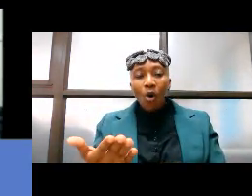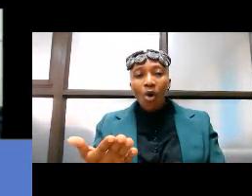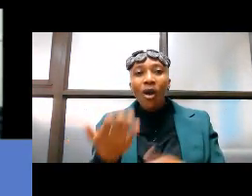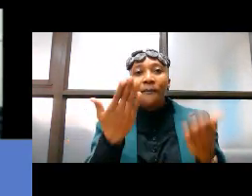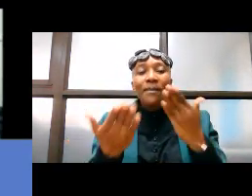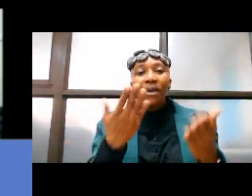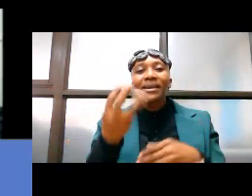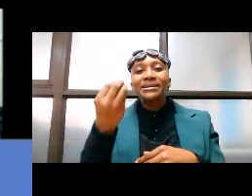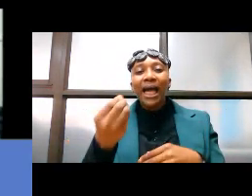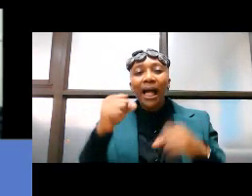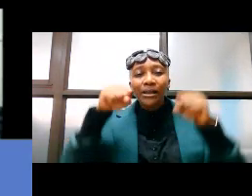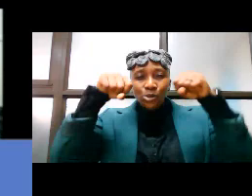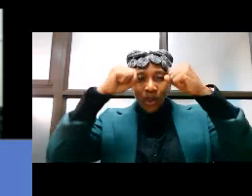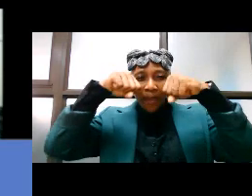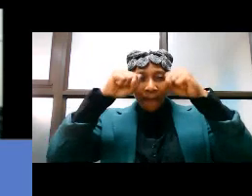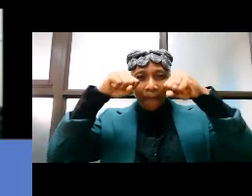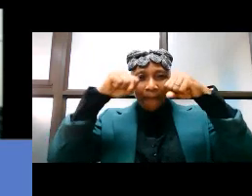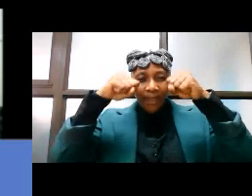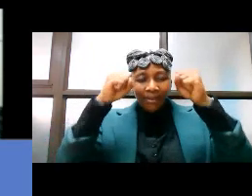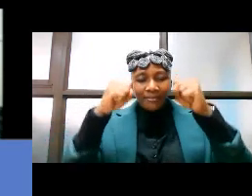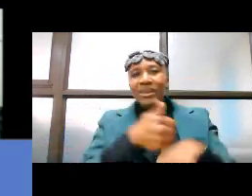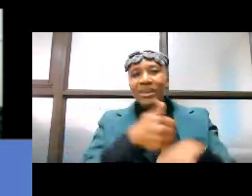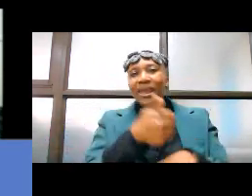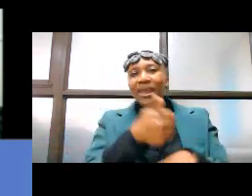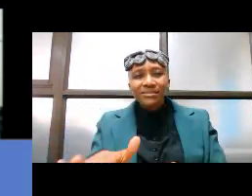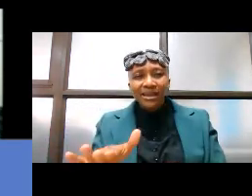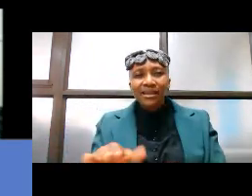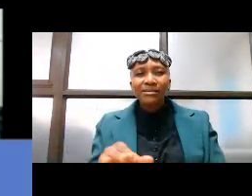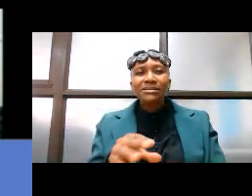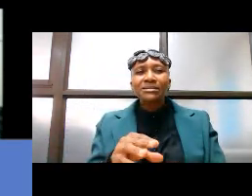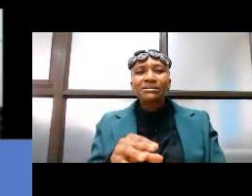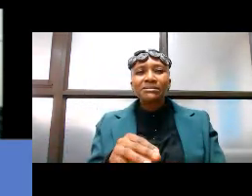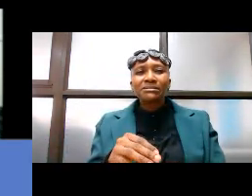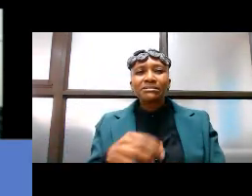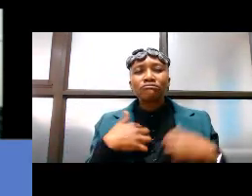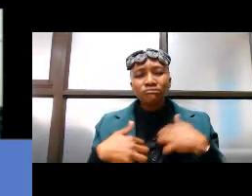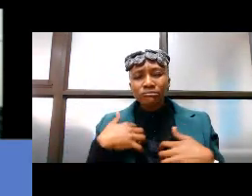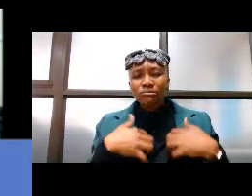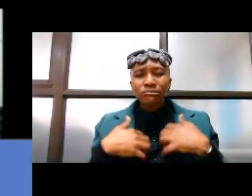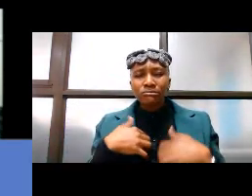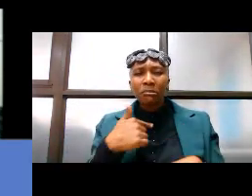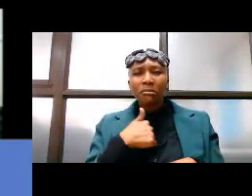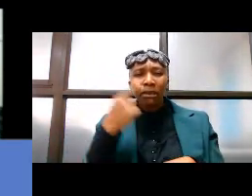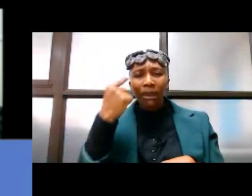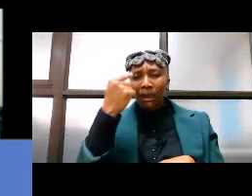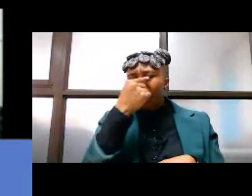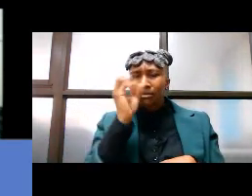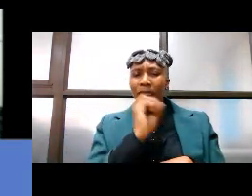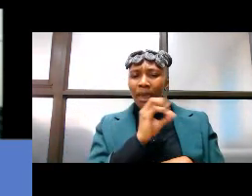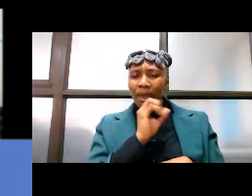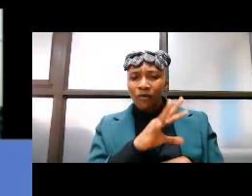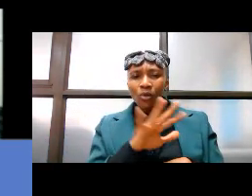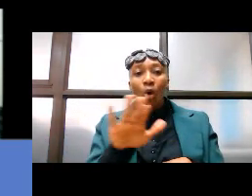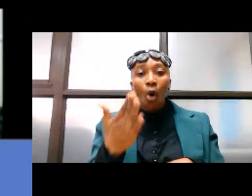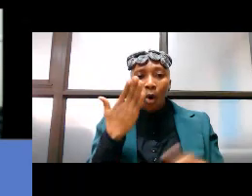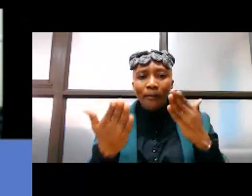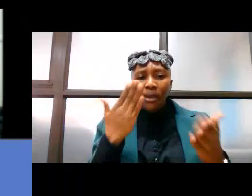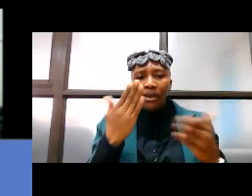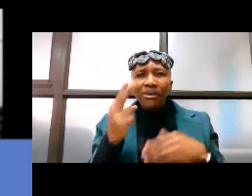Children complaining about painful eyes, complaining about struggling to see what's on the board,